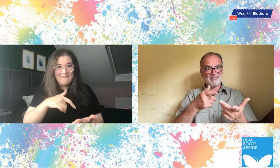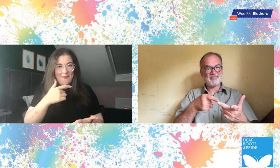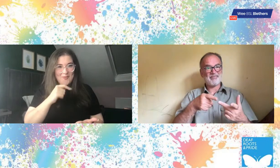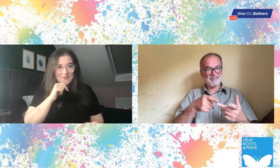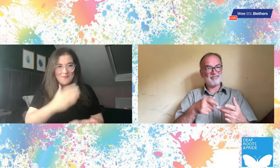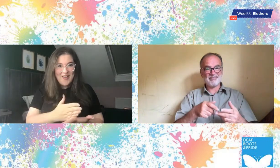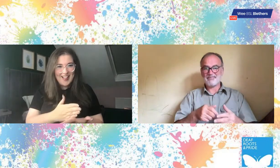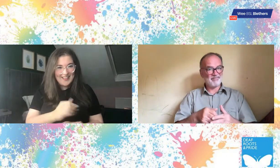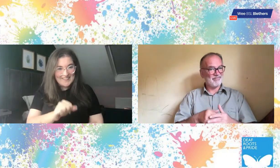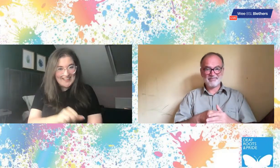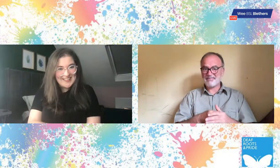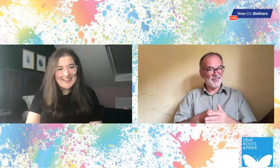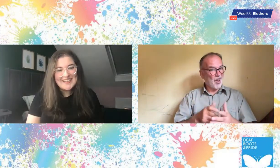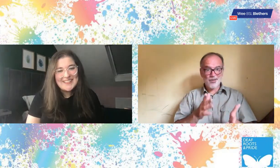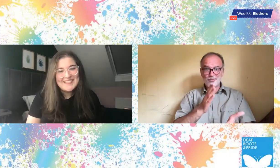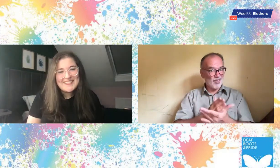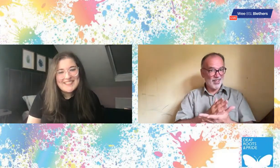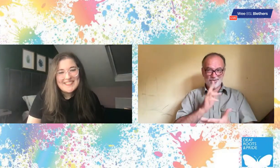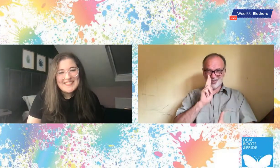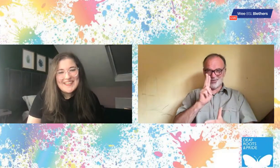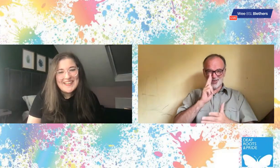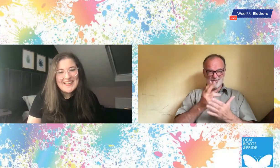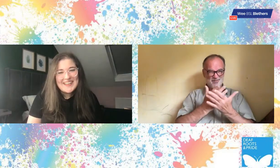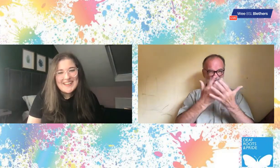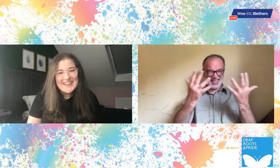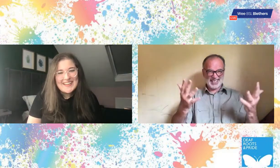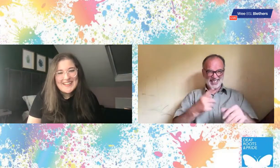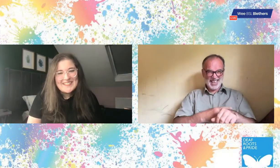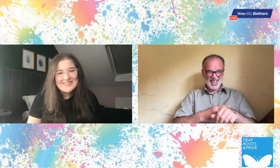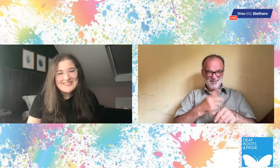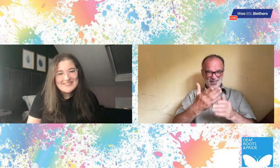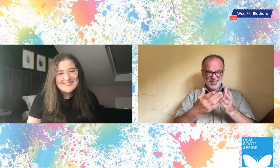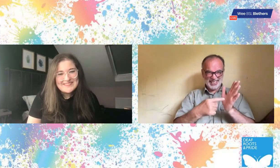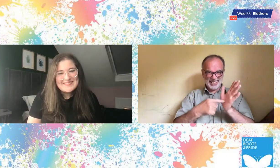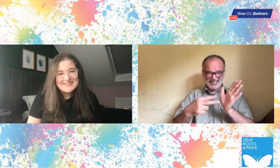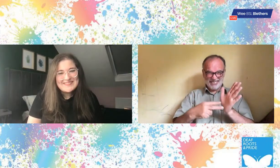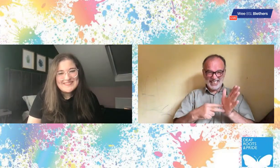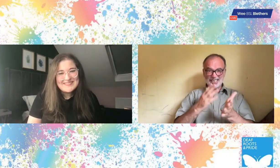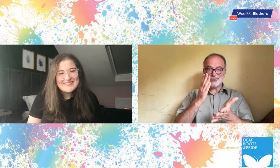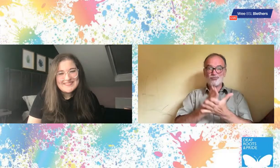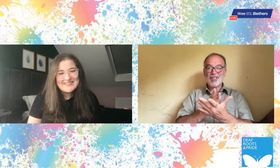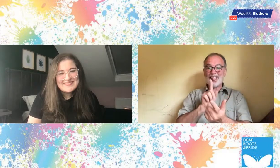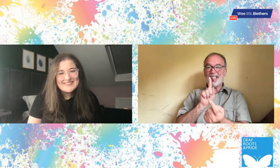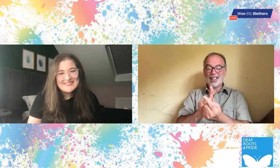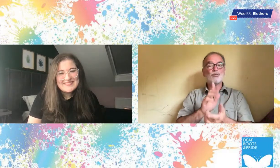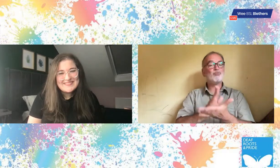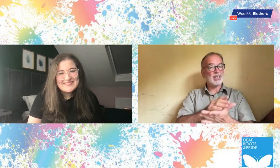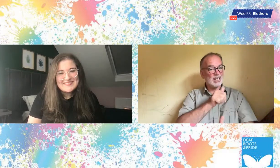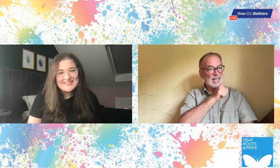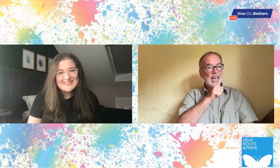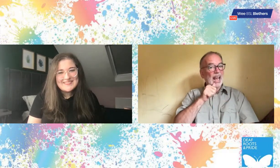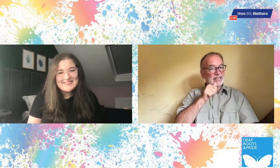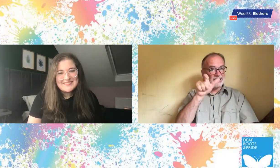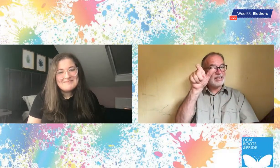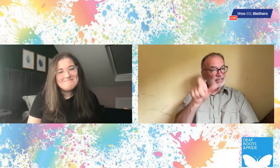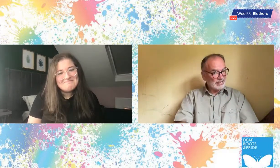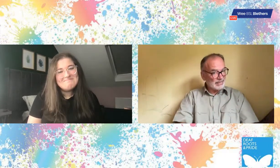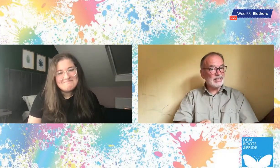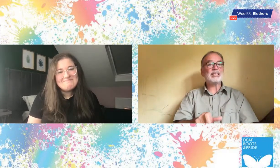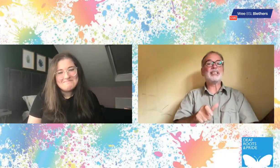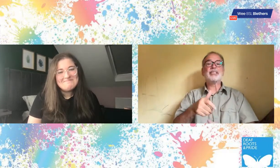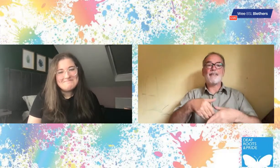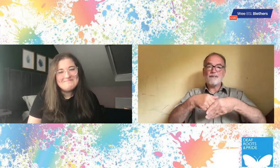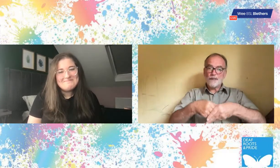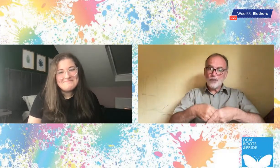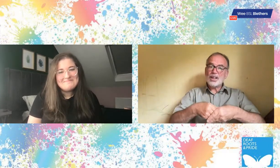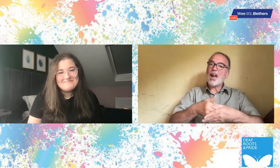role model. How did Oh you feel? yeah. Oh, I can't say. I can't say. I mean, I've been watching him for so many years on TV, and then to